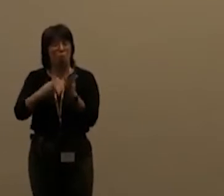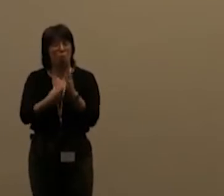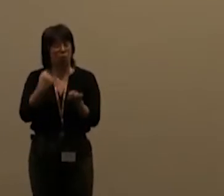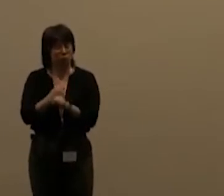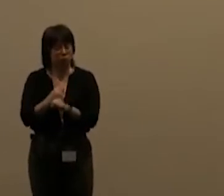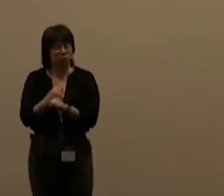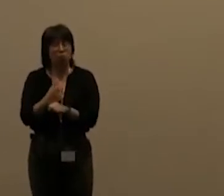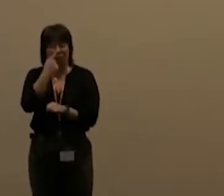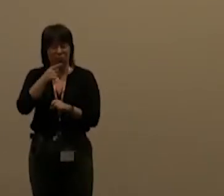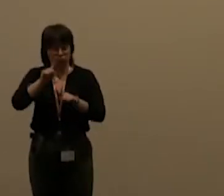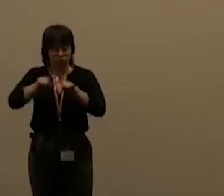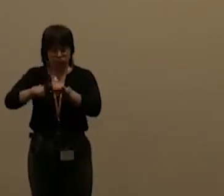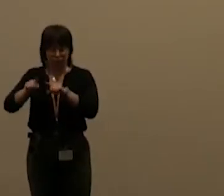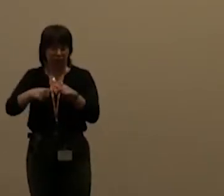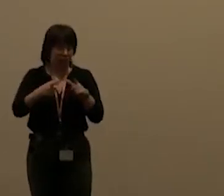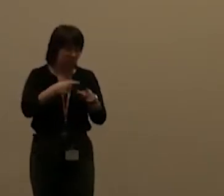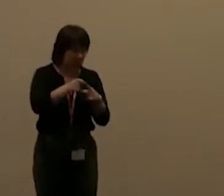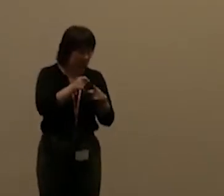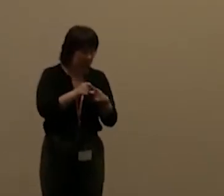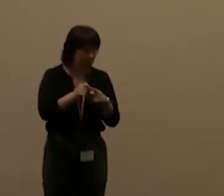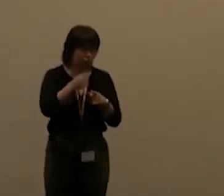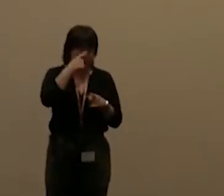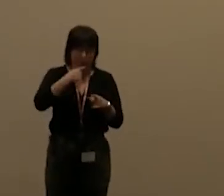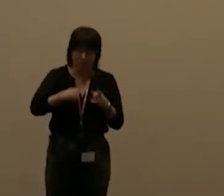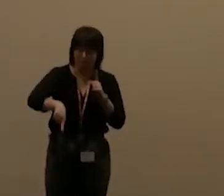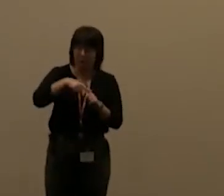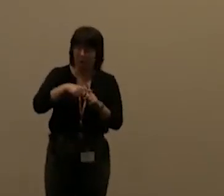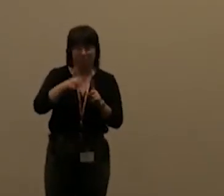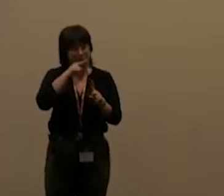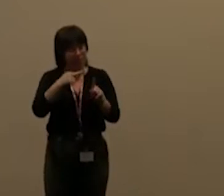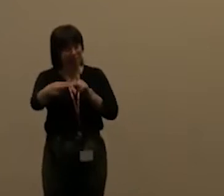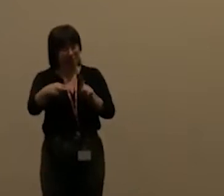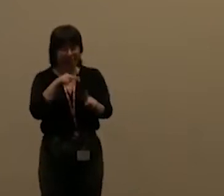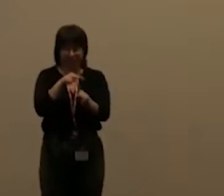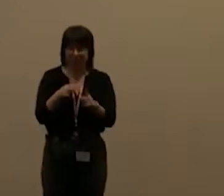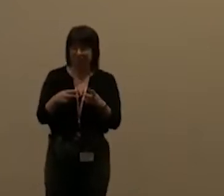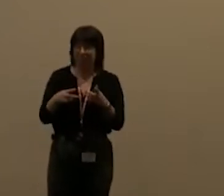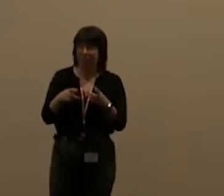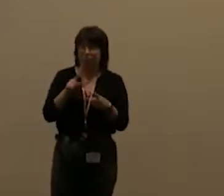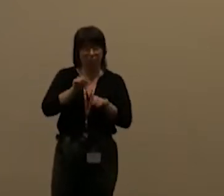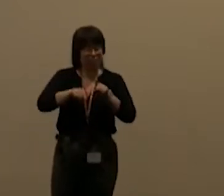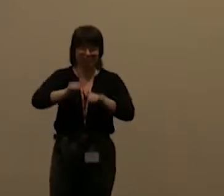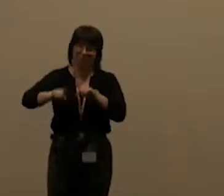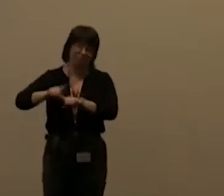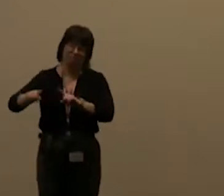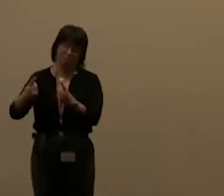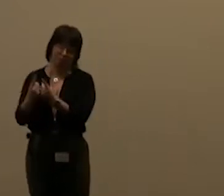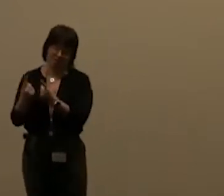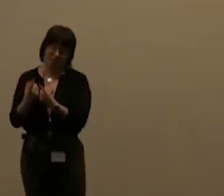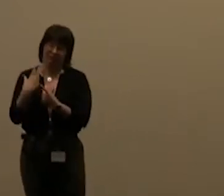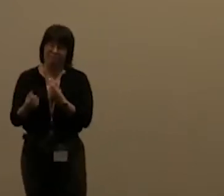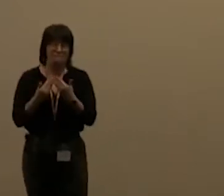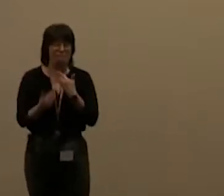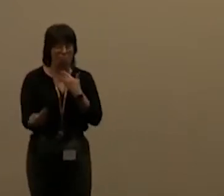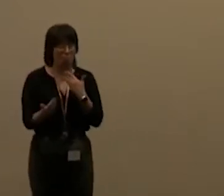can see the different applications that we have, like Profile Plus, Perspectives. We have Built with the Power Platform tab as well, that has